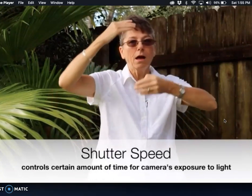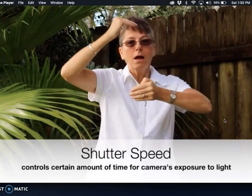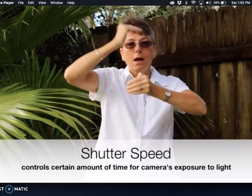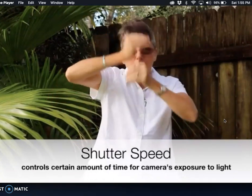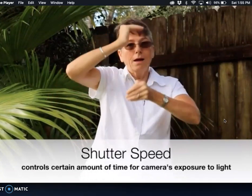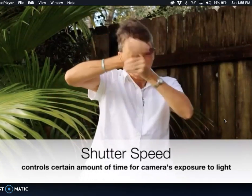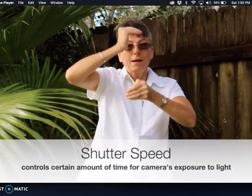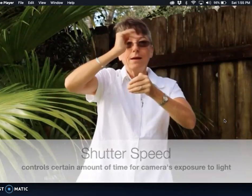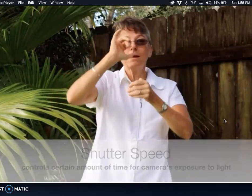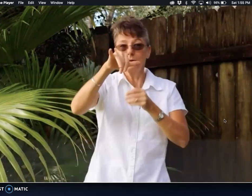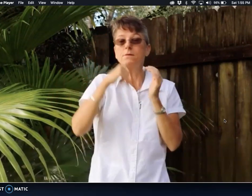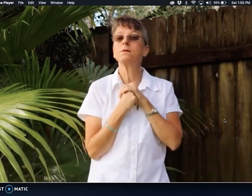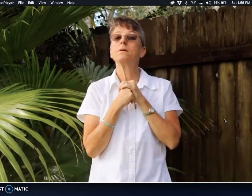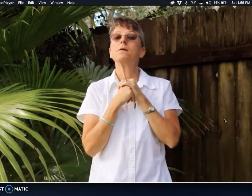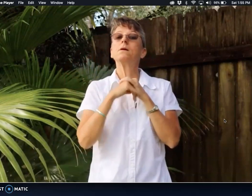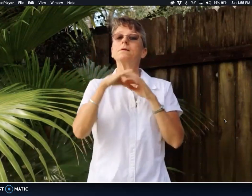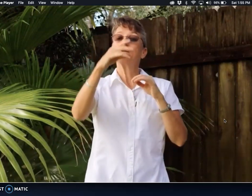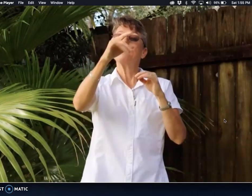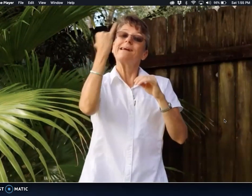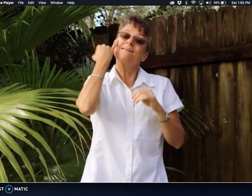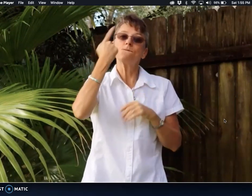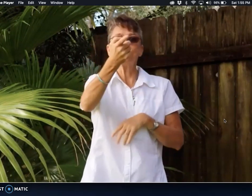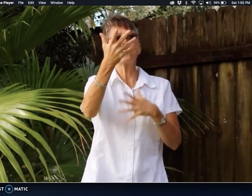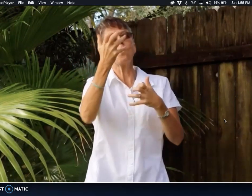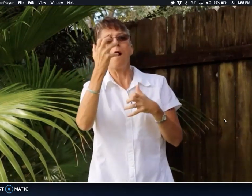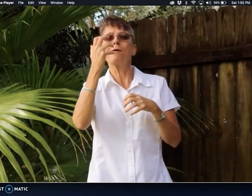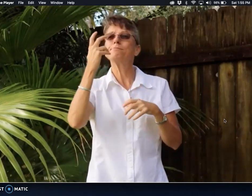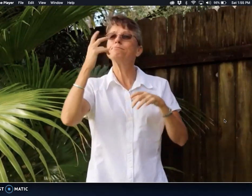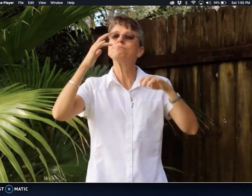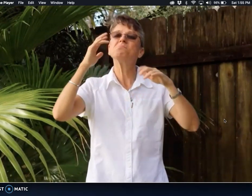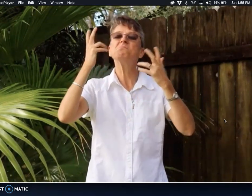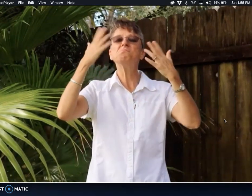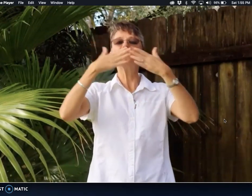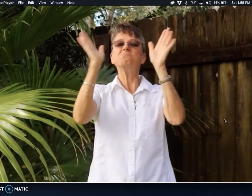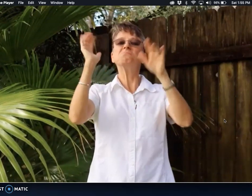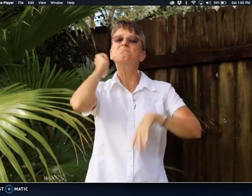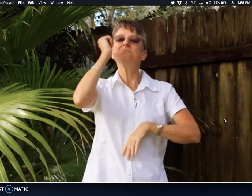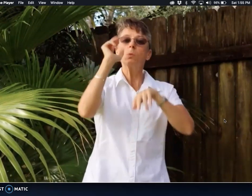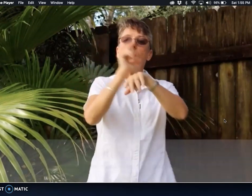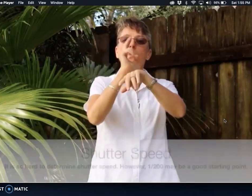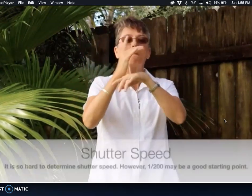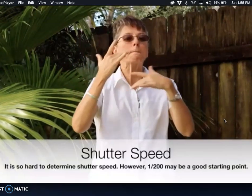So shutter speed is the speed in which the lens closes and takes the picture.